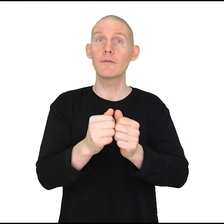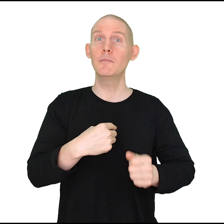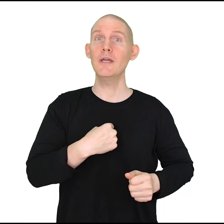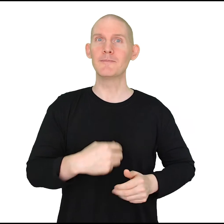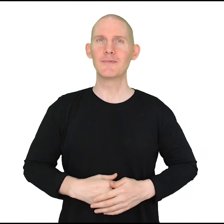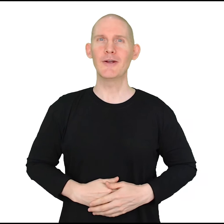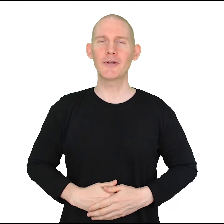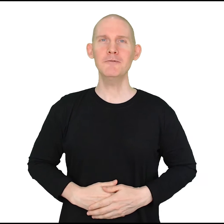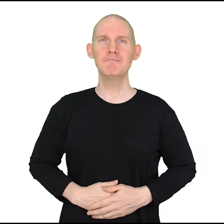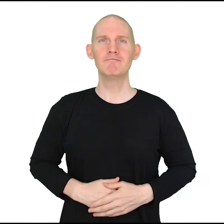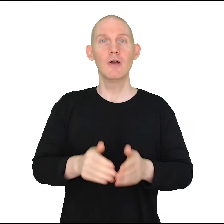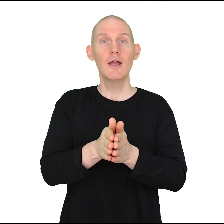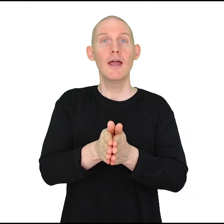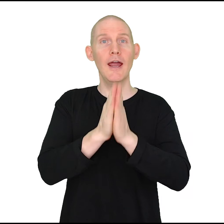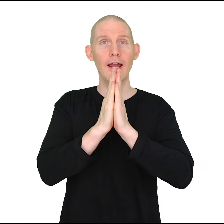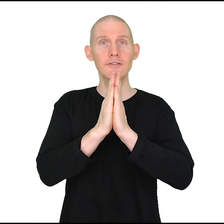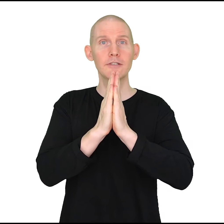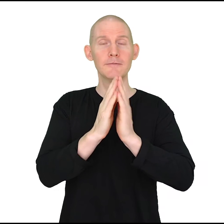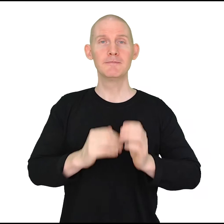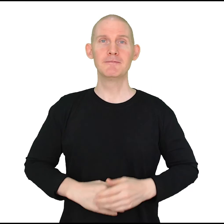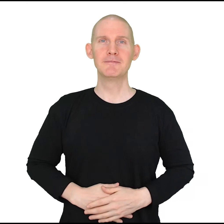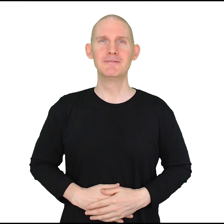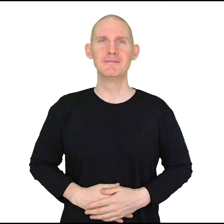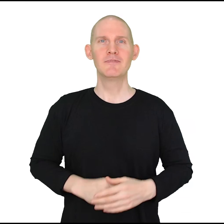with me. Here we go. Ask.